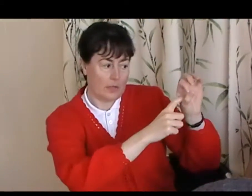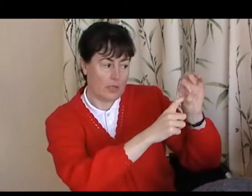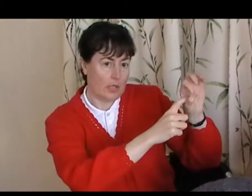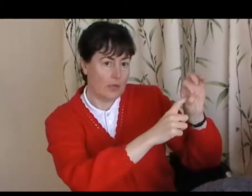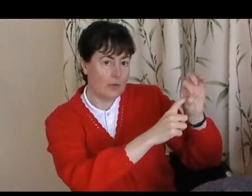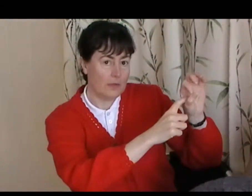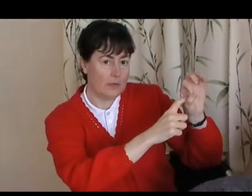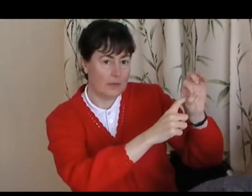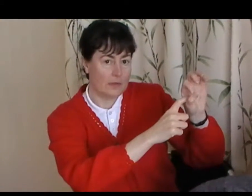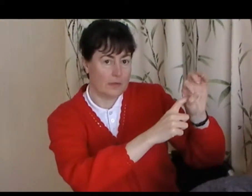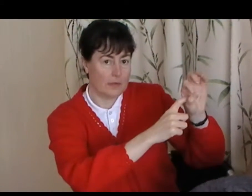Q,